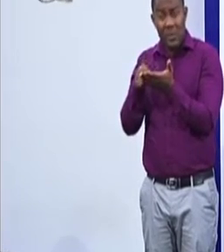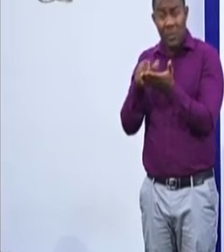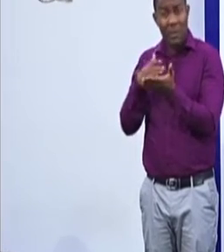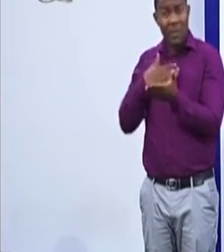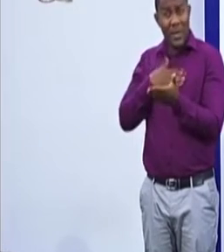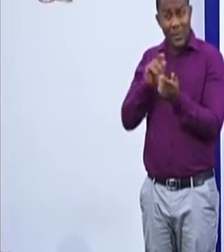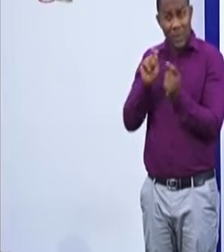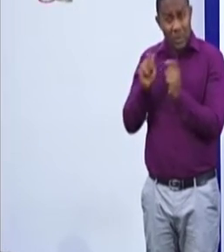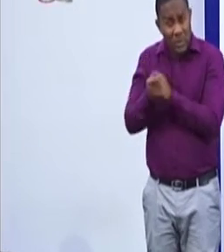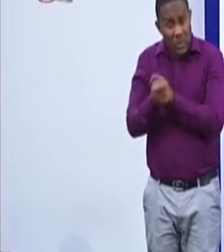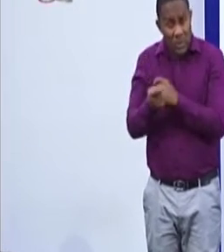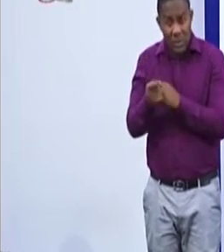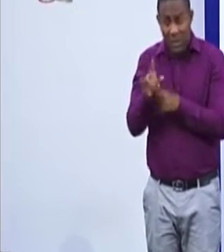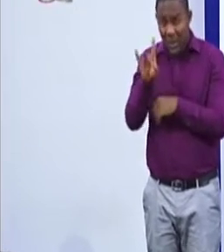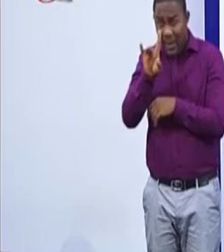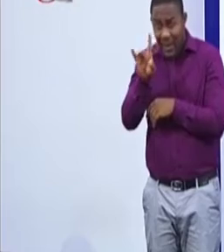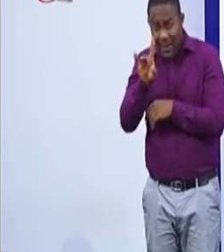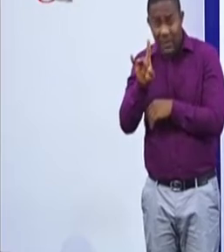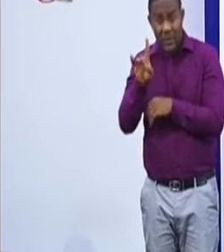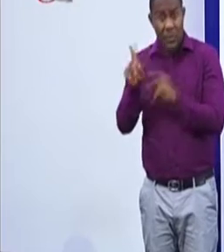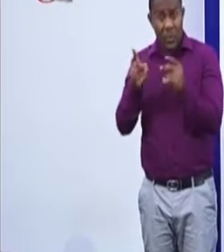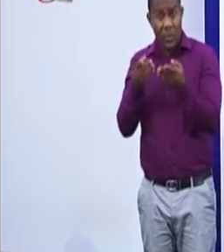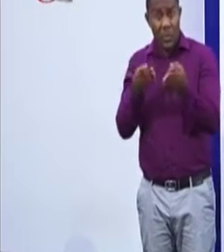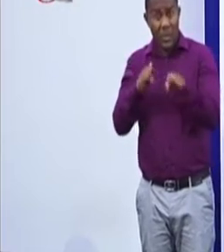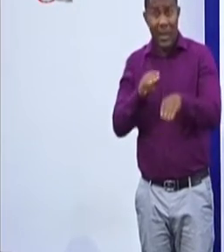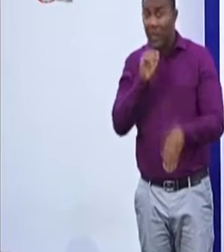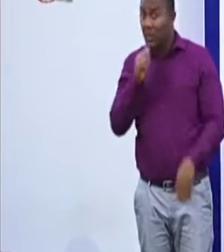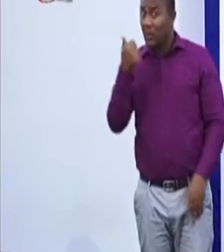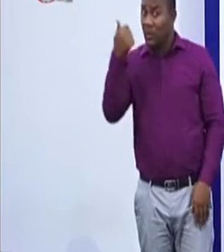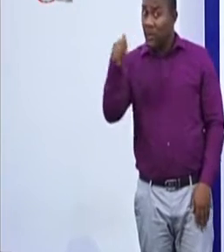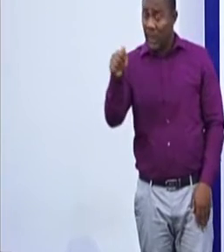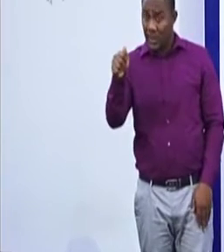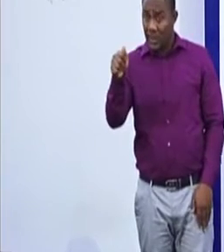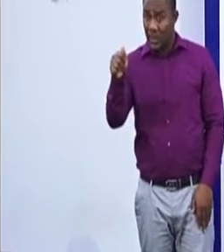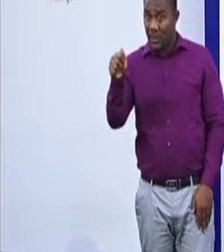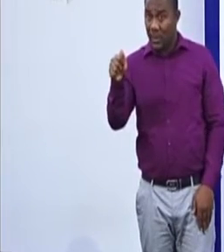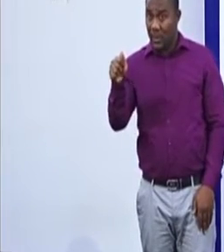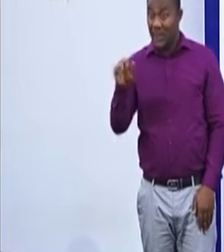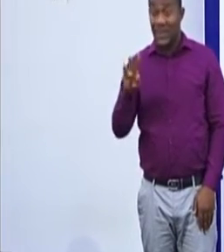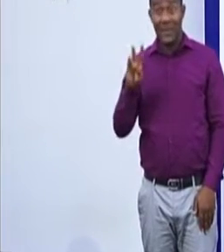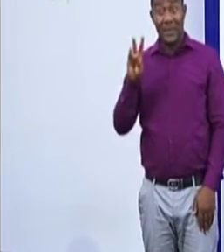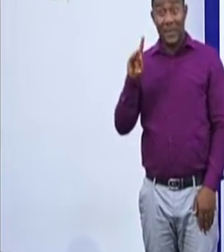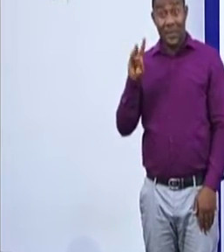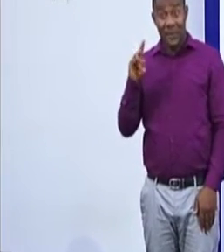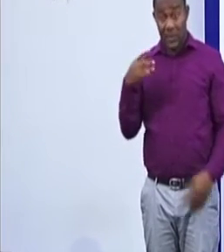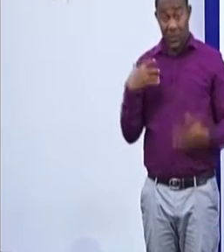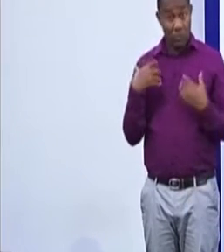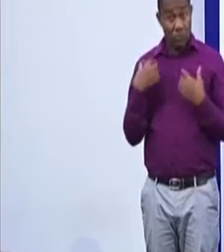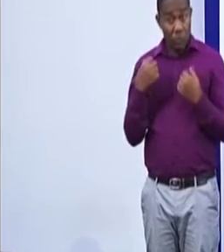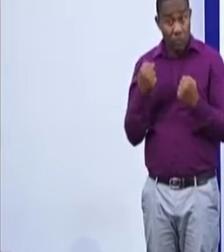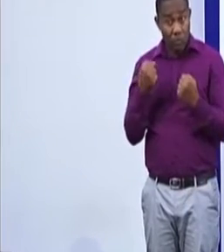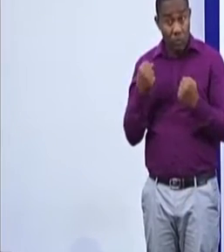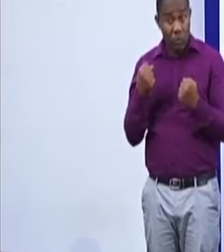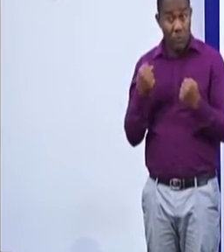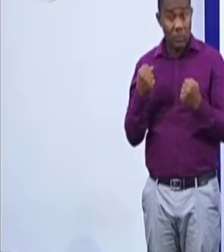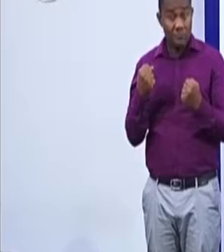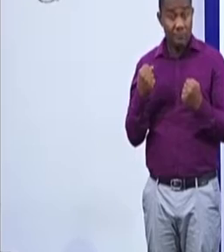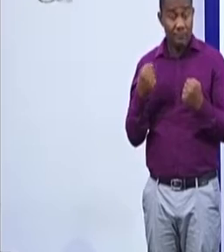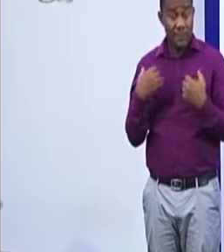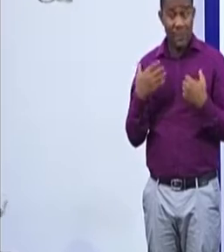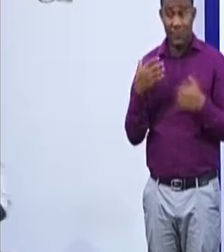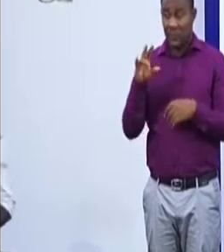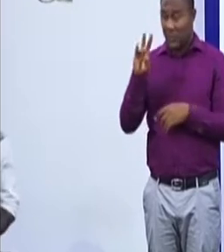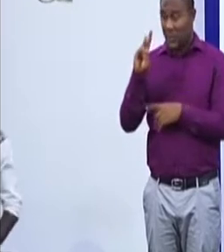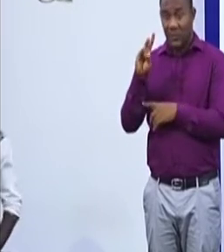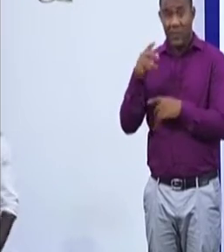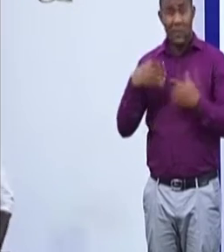died, but 17 persons have been cured. That means that they've tested negative